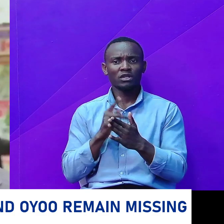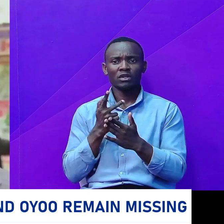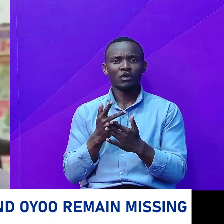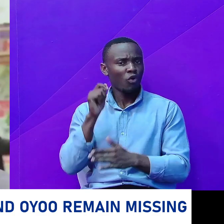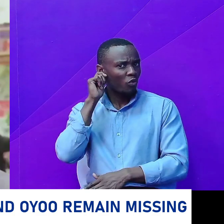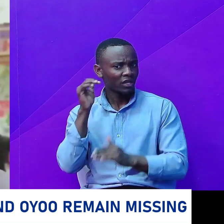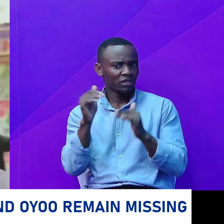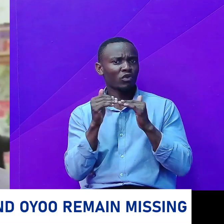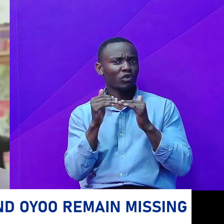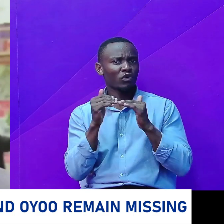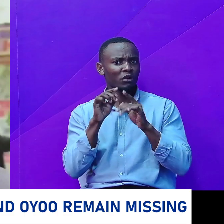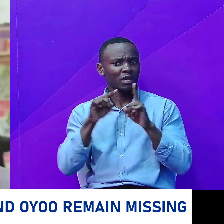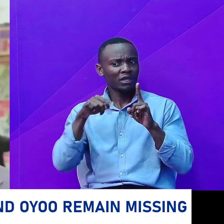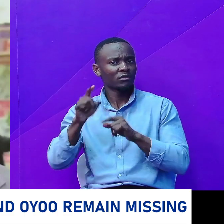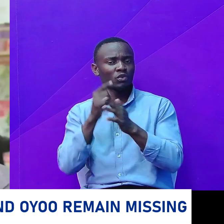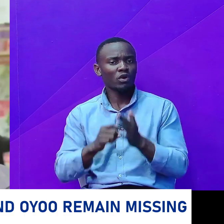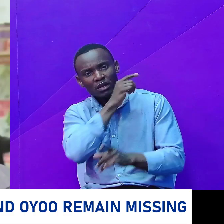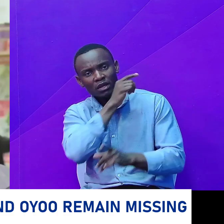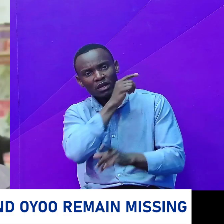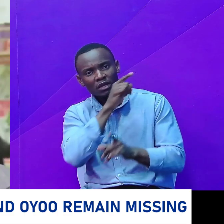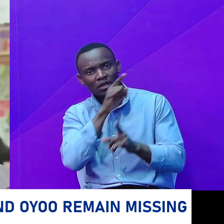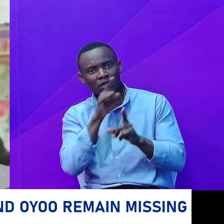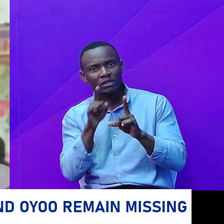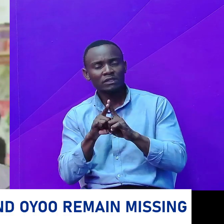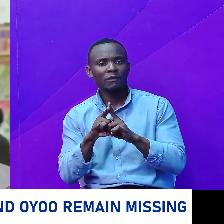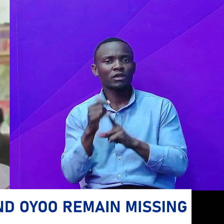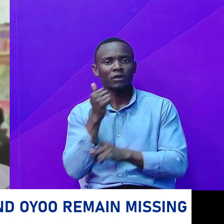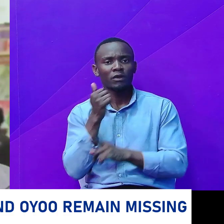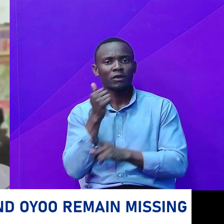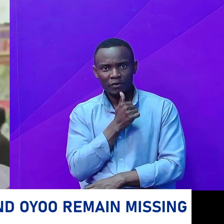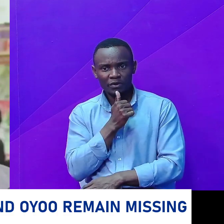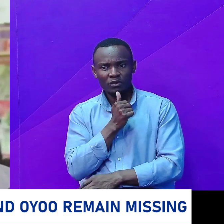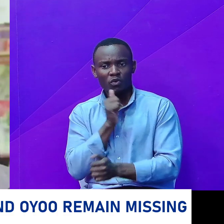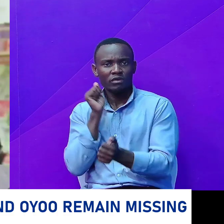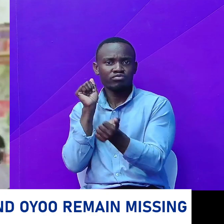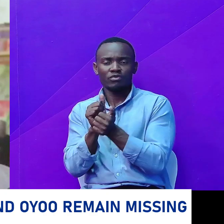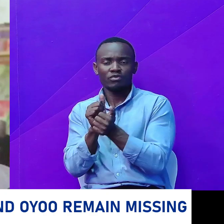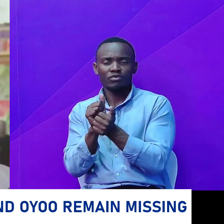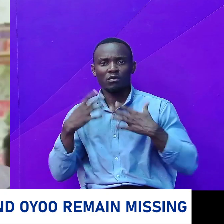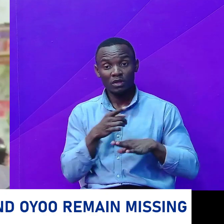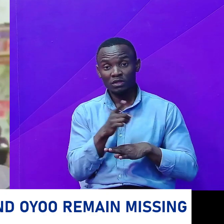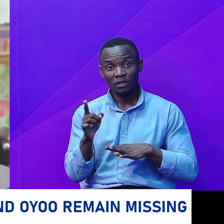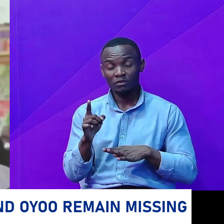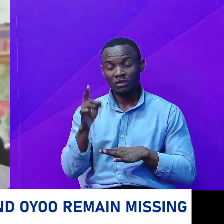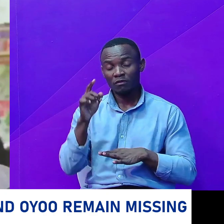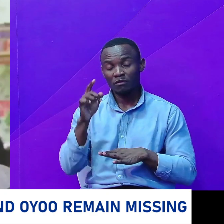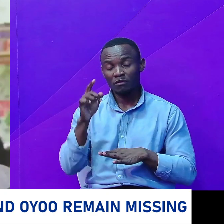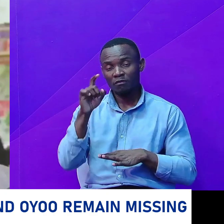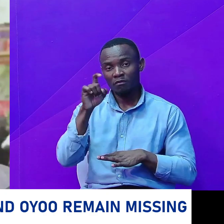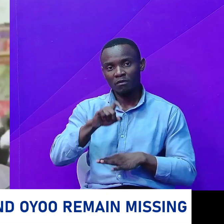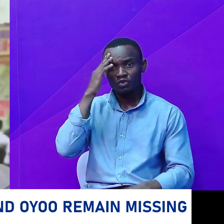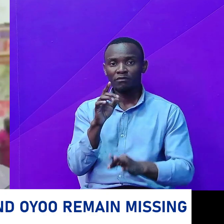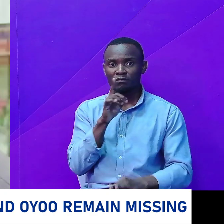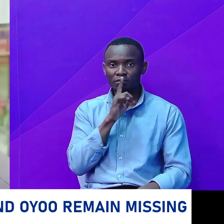secret detention. Let it be clearly understood, silence in the face of injustice is complicity. The time